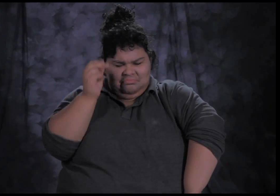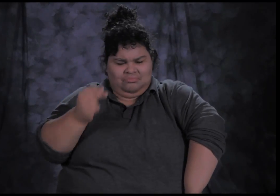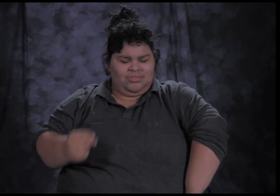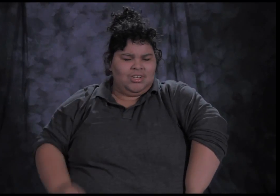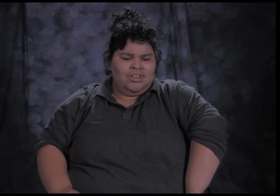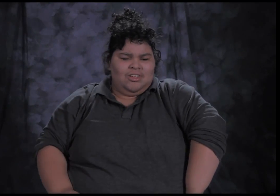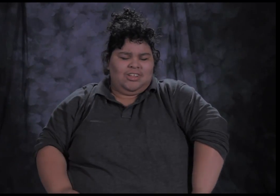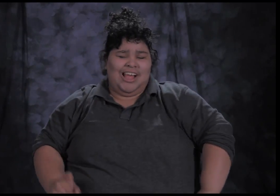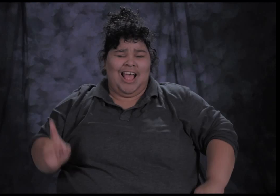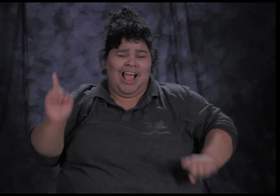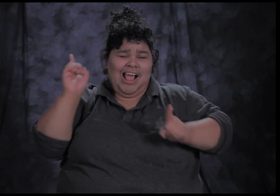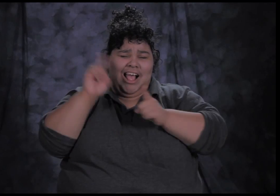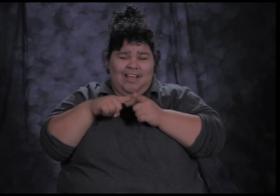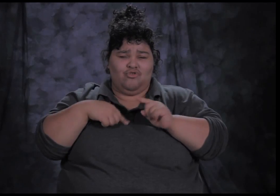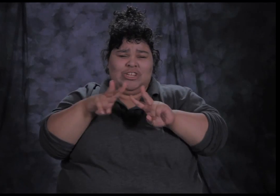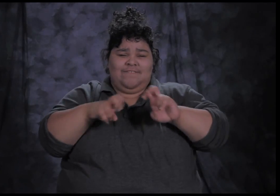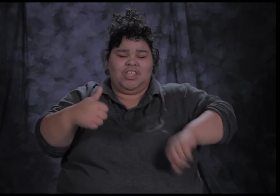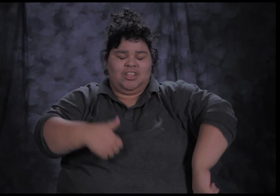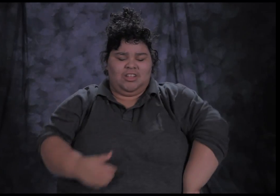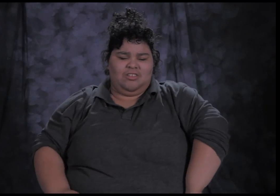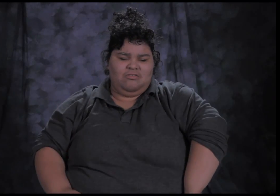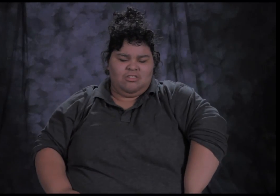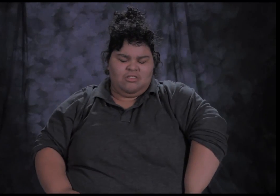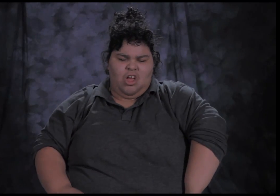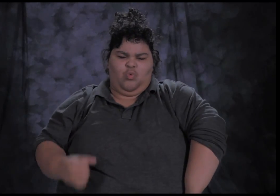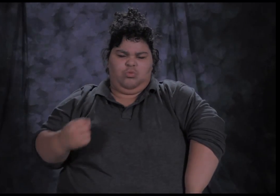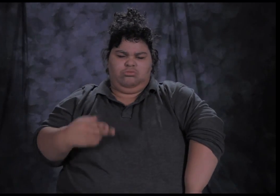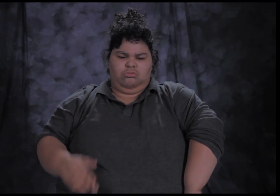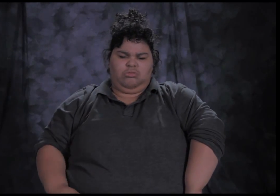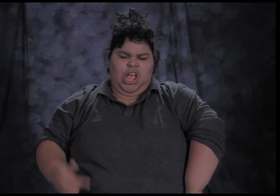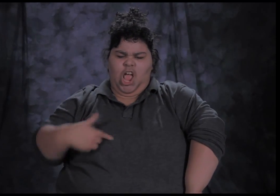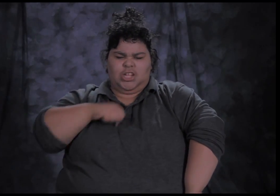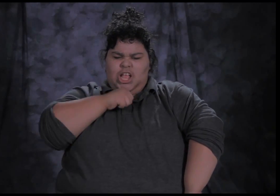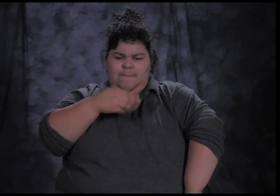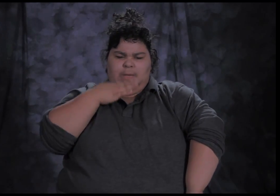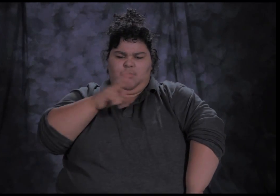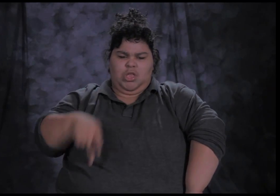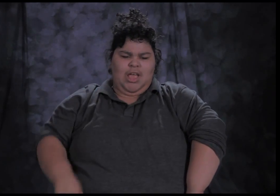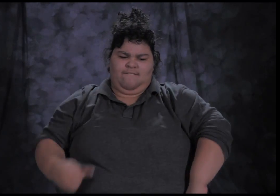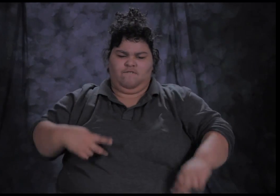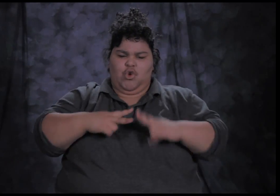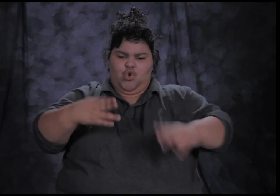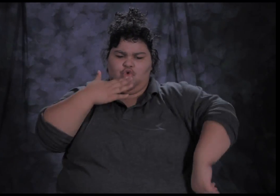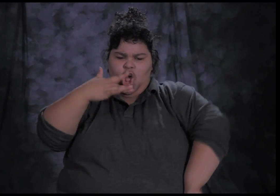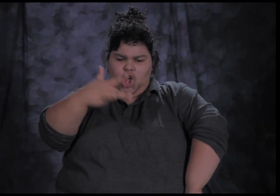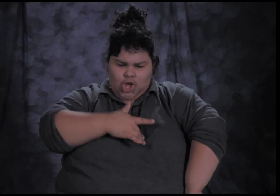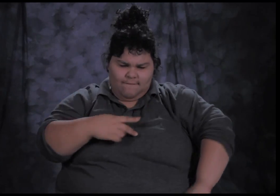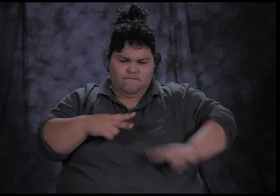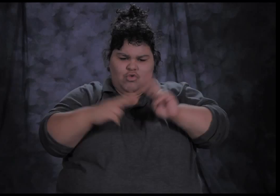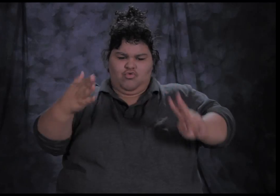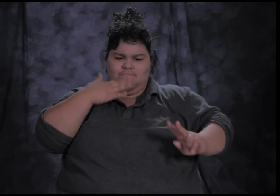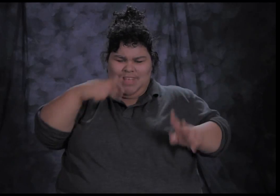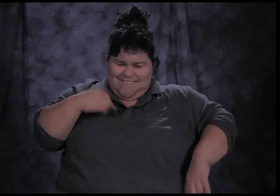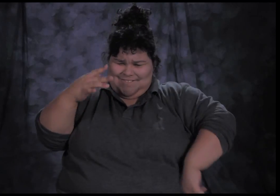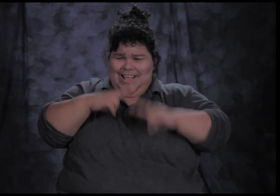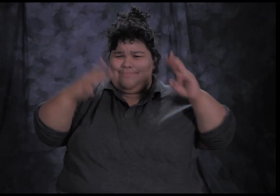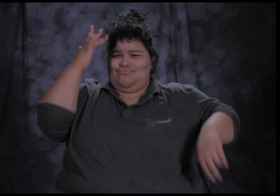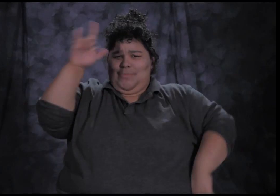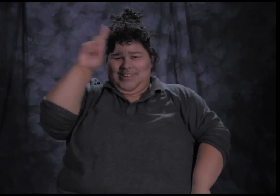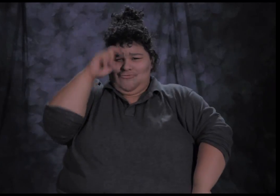person. And then I started really working on myself and realized that I have a good heart and I'm smart. I got